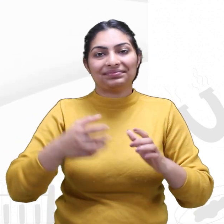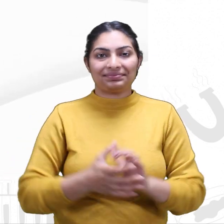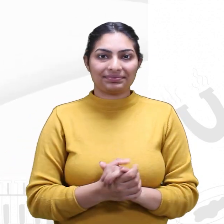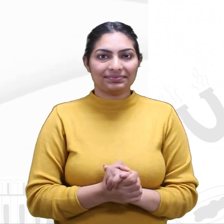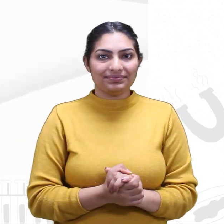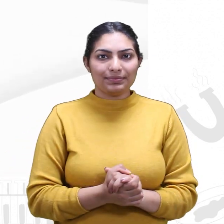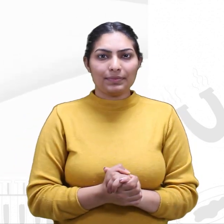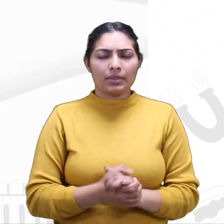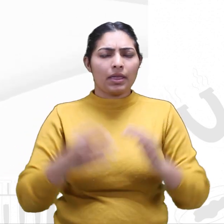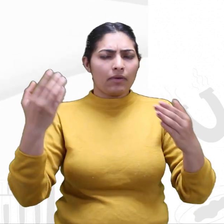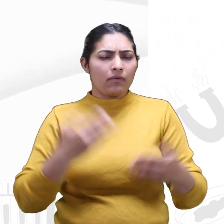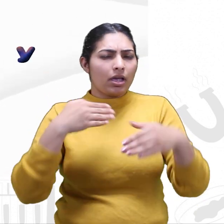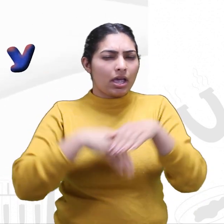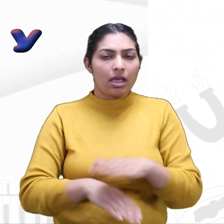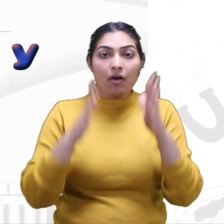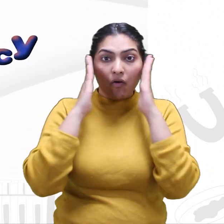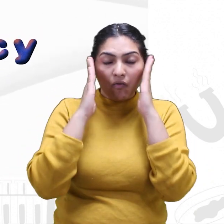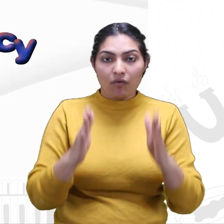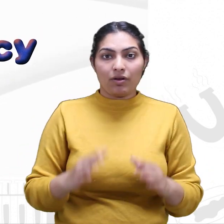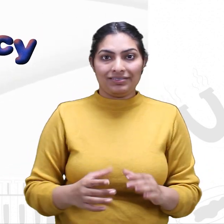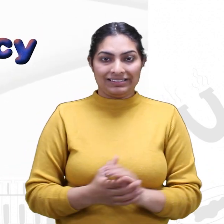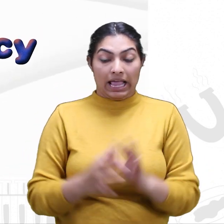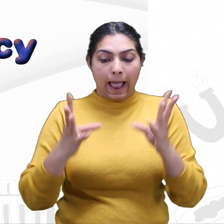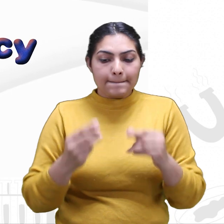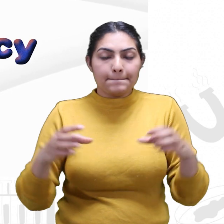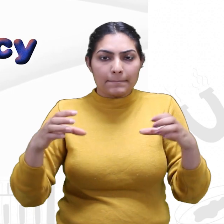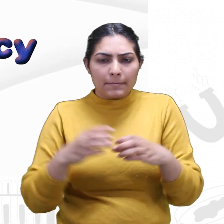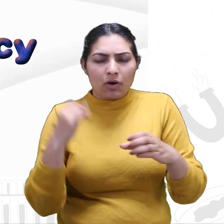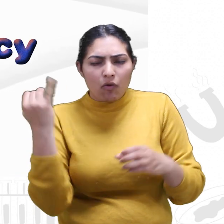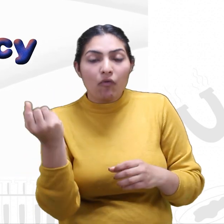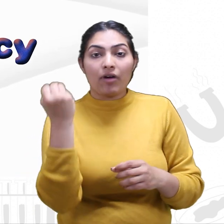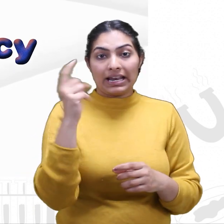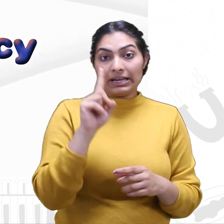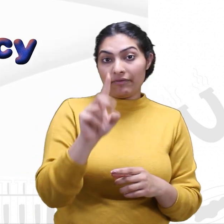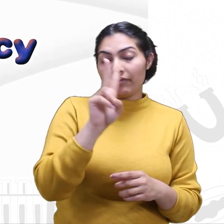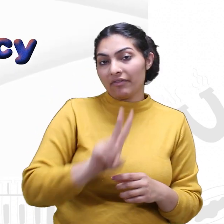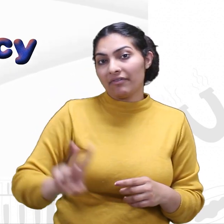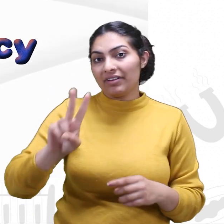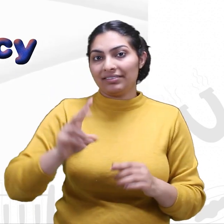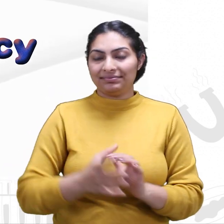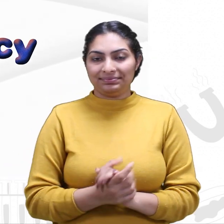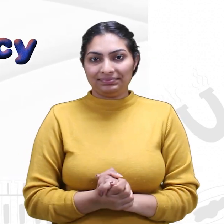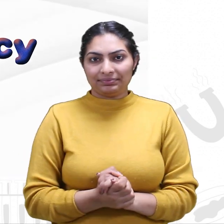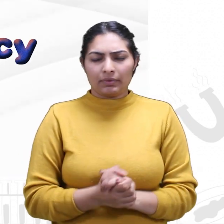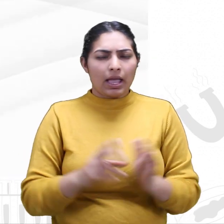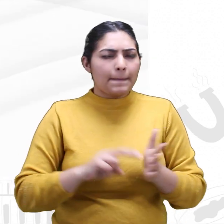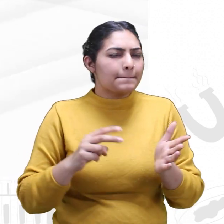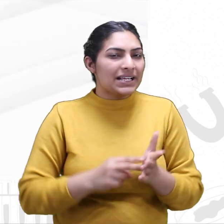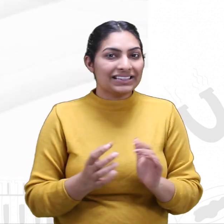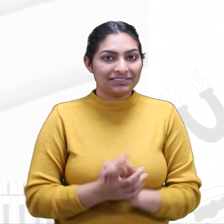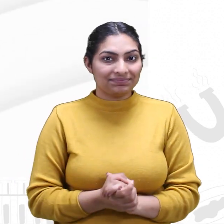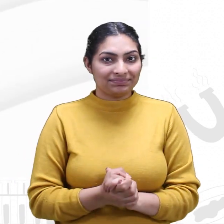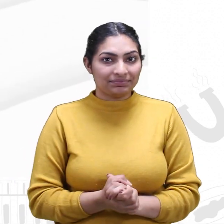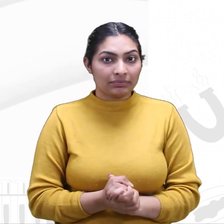Jigyasa. In this video we are going to focus on measures of central tendency. Measures